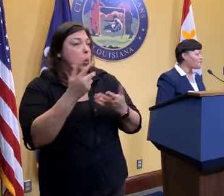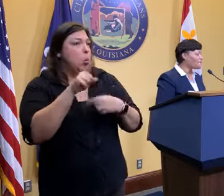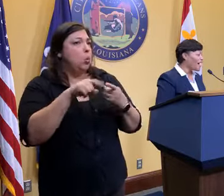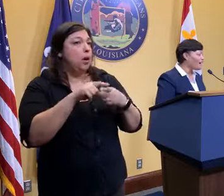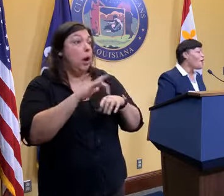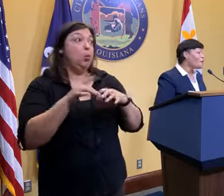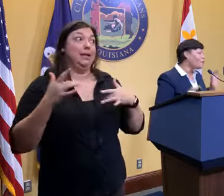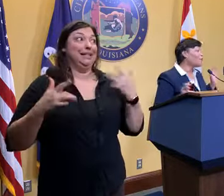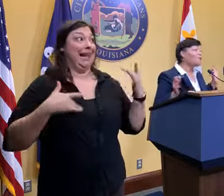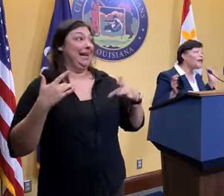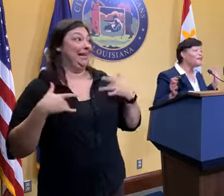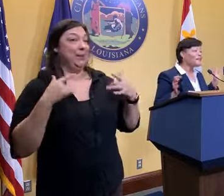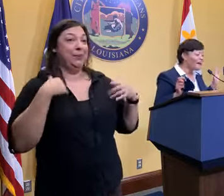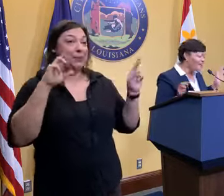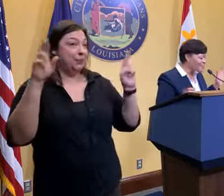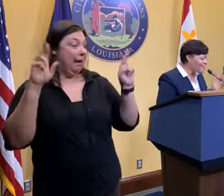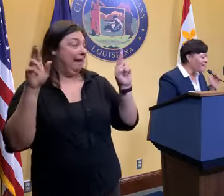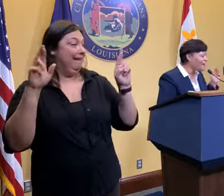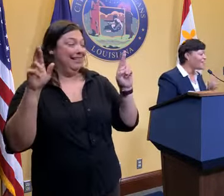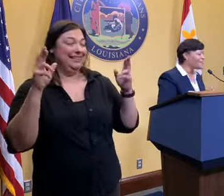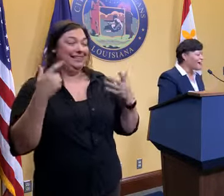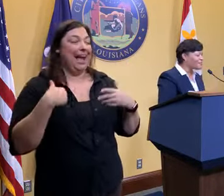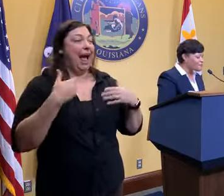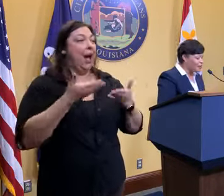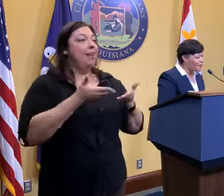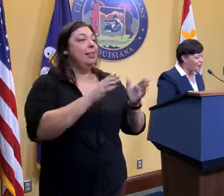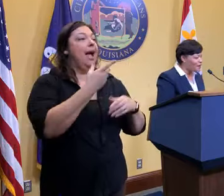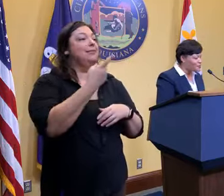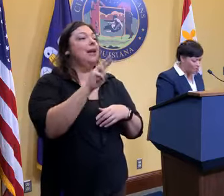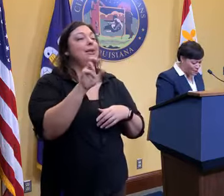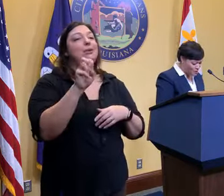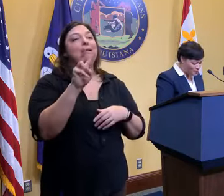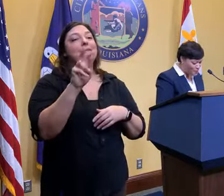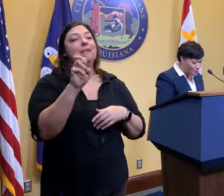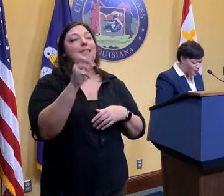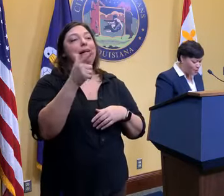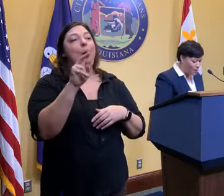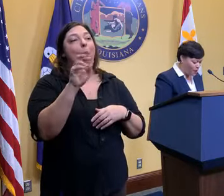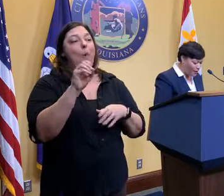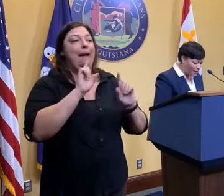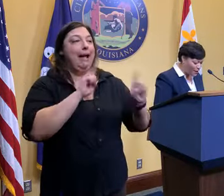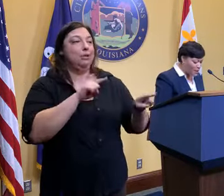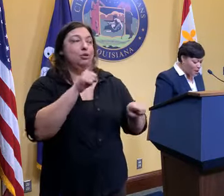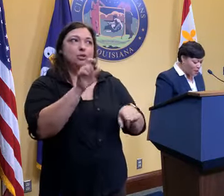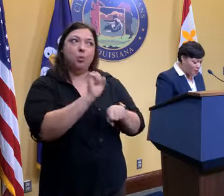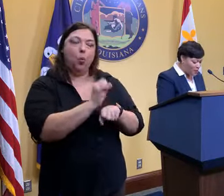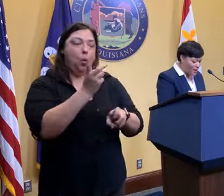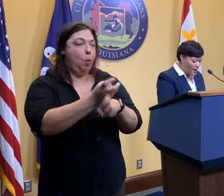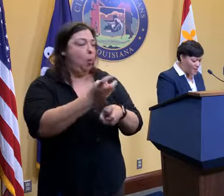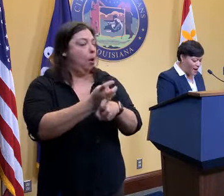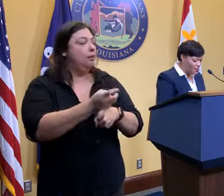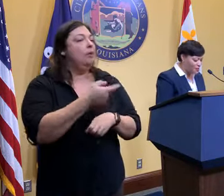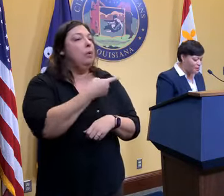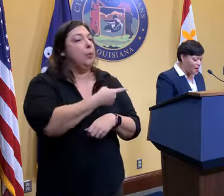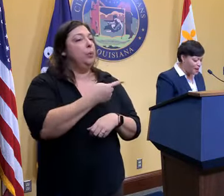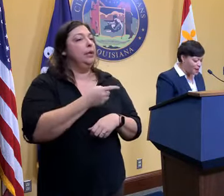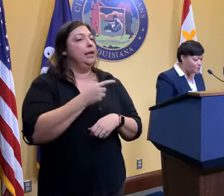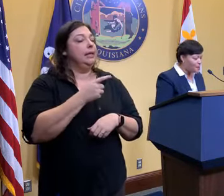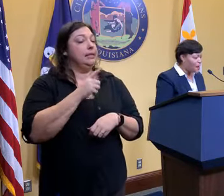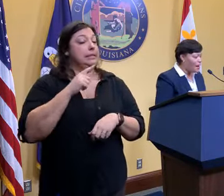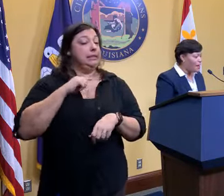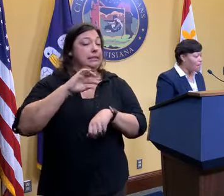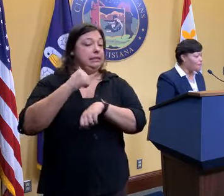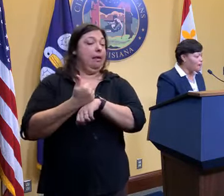available? Oh, we're excited. Look, we're ready for that question. I'll let Dr. Vegno handle it because she's been working so hard. We have actually set